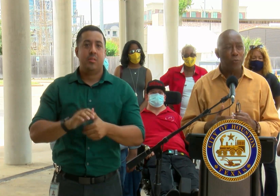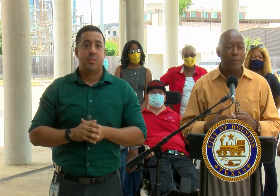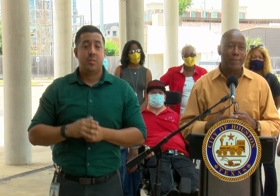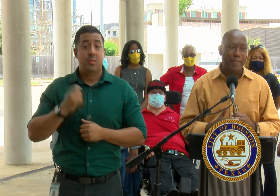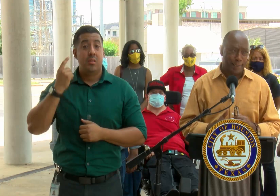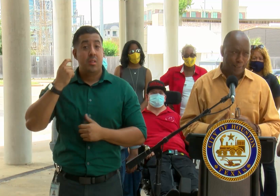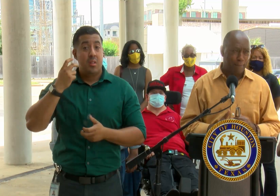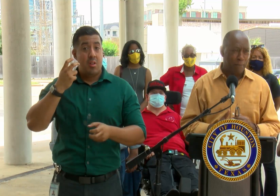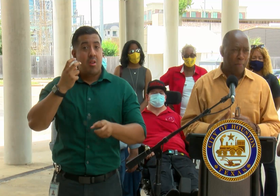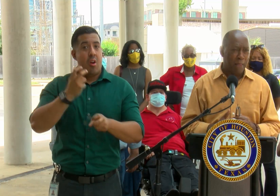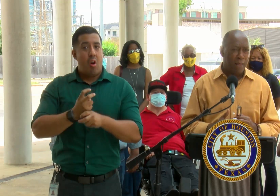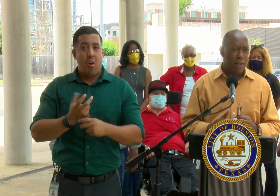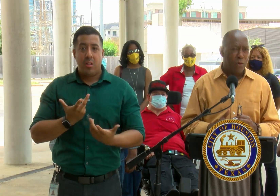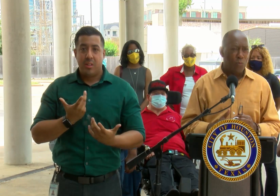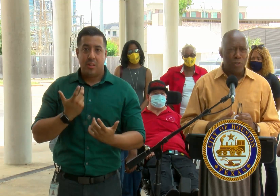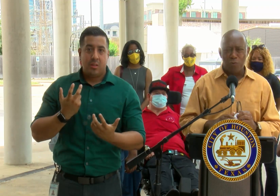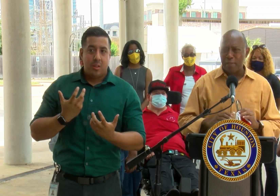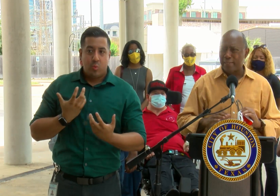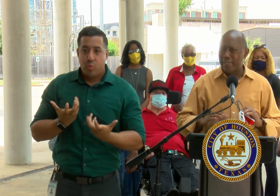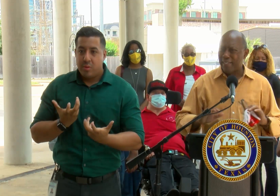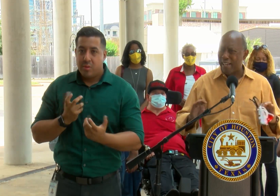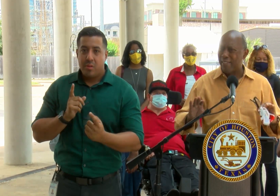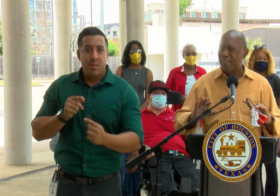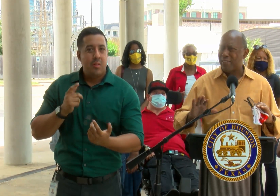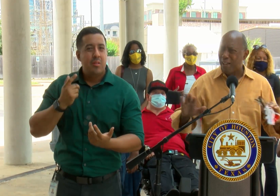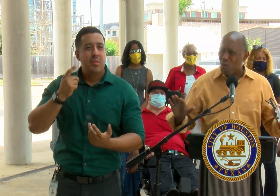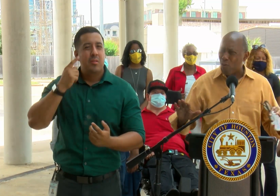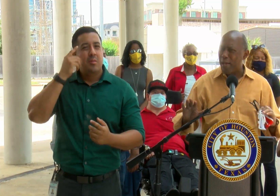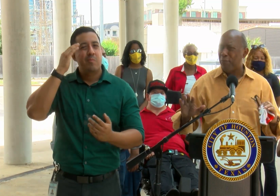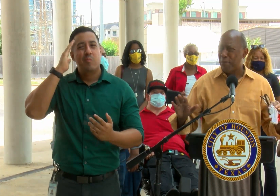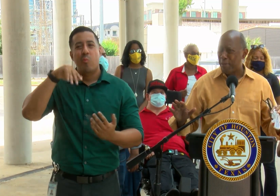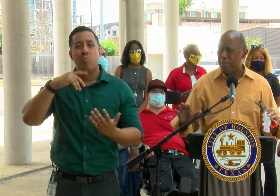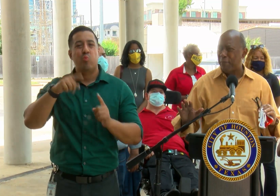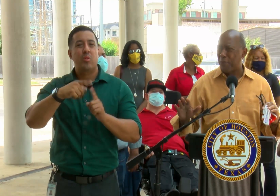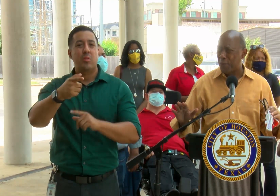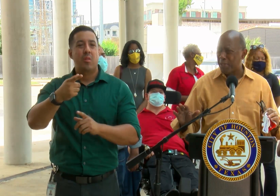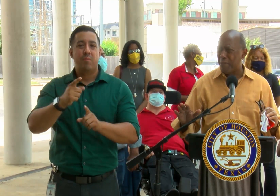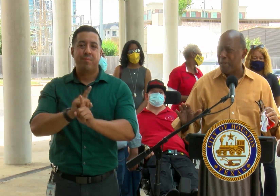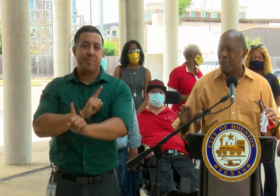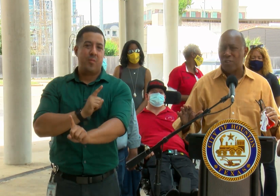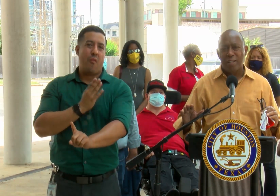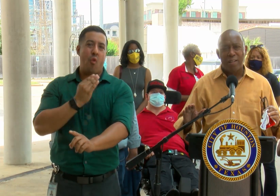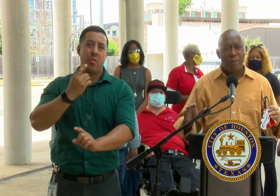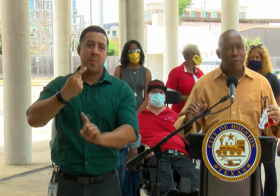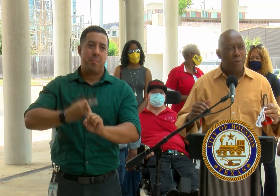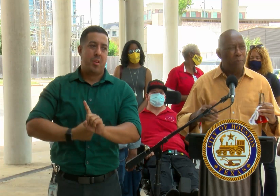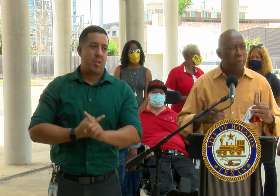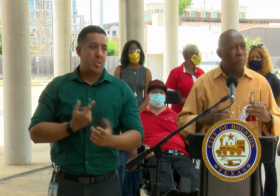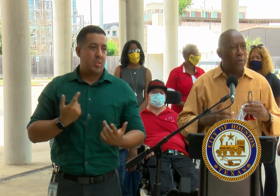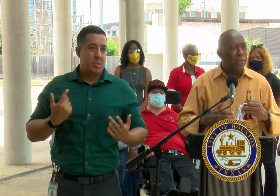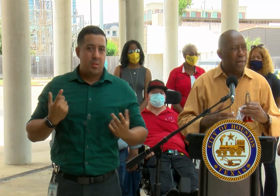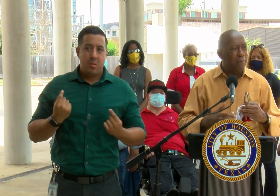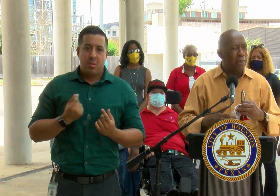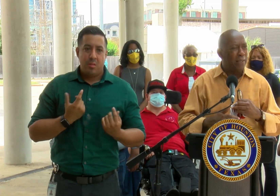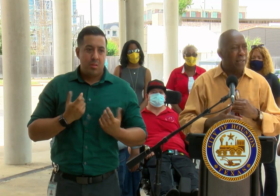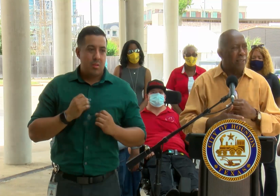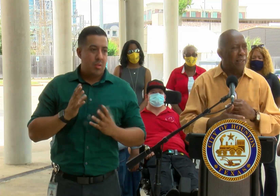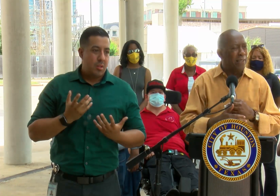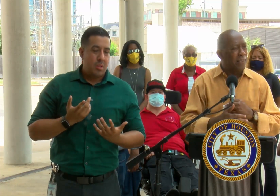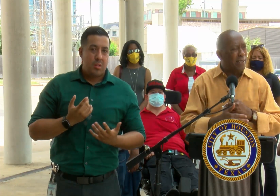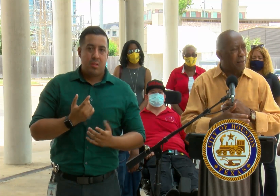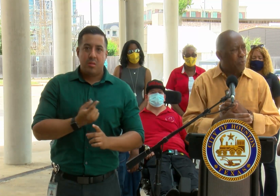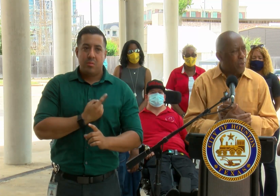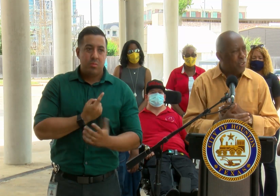hard to resist when you've been kind of away from people for 14 months. When people want to come